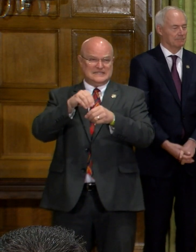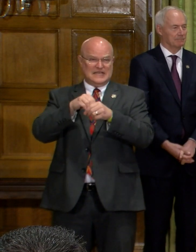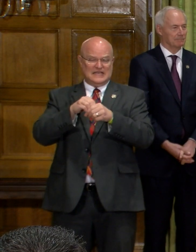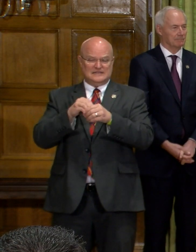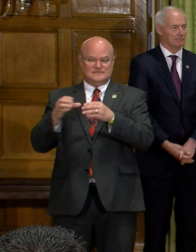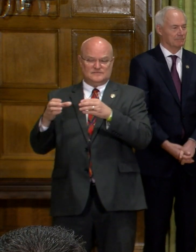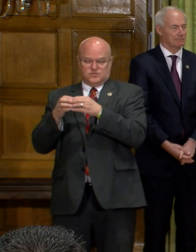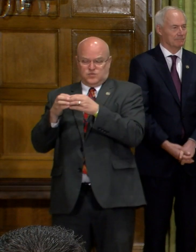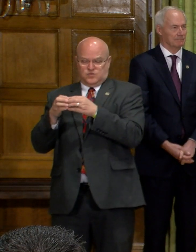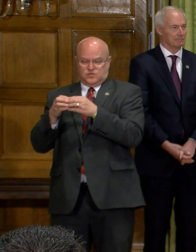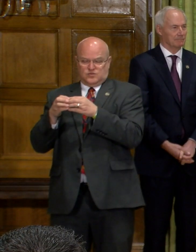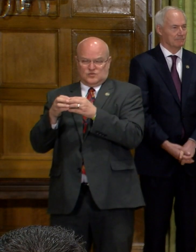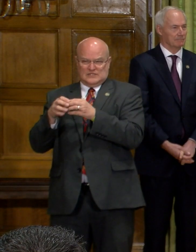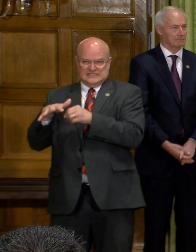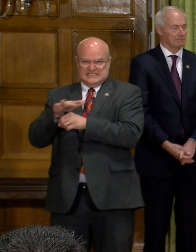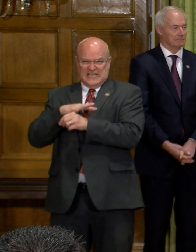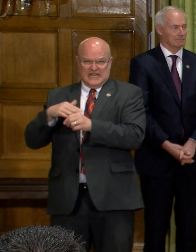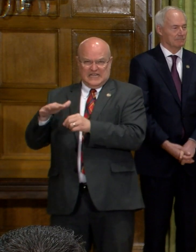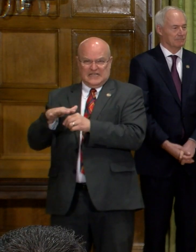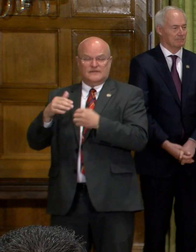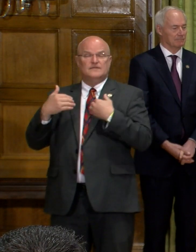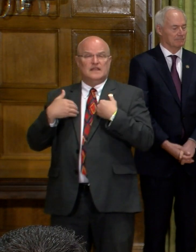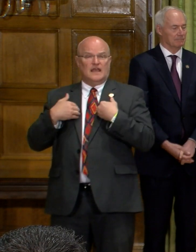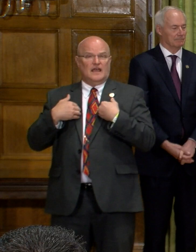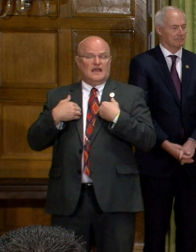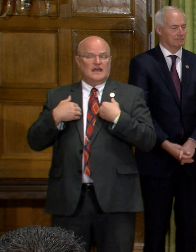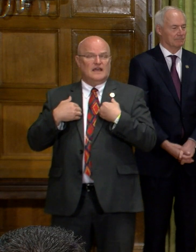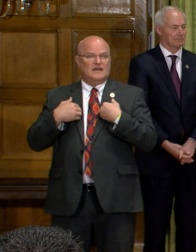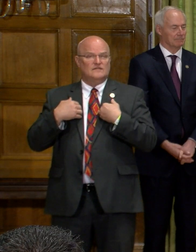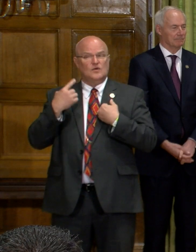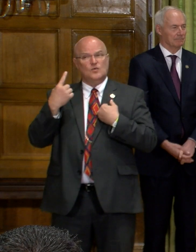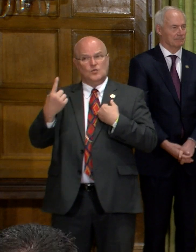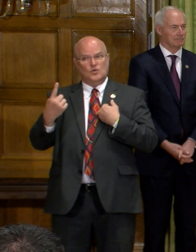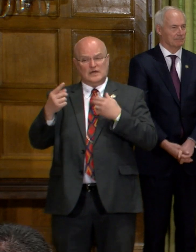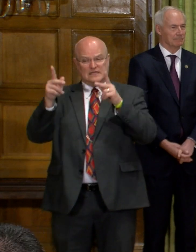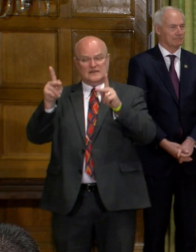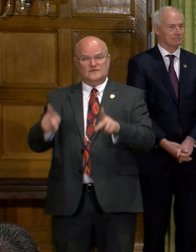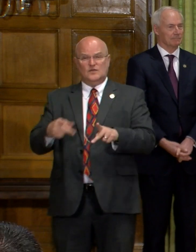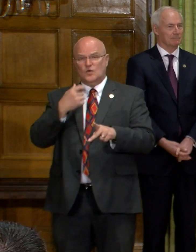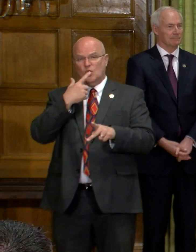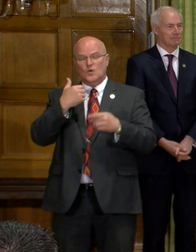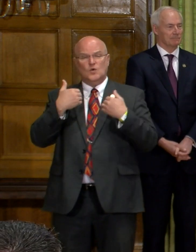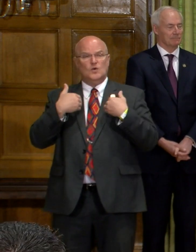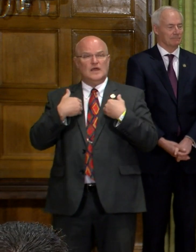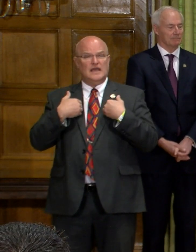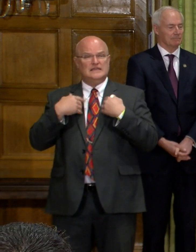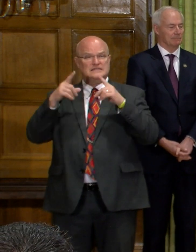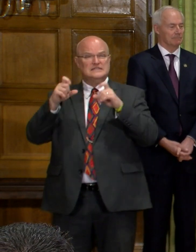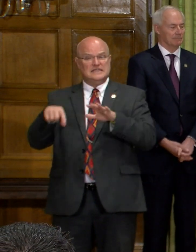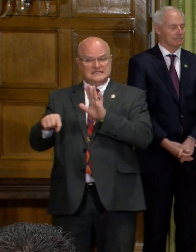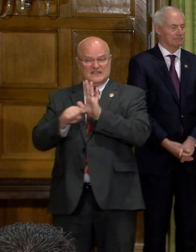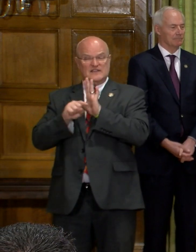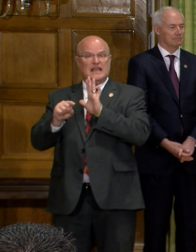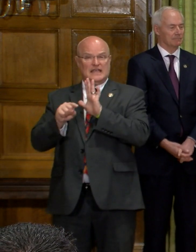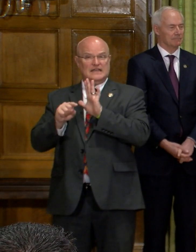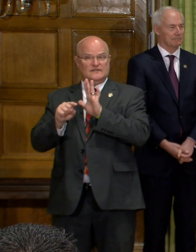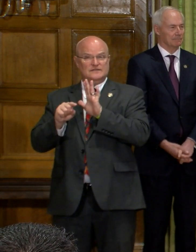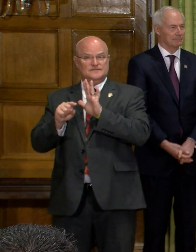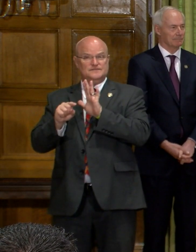an isolation type of setting. There have been at least one individual who has tested